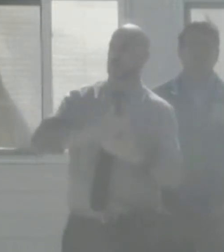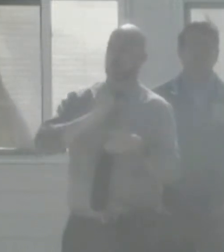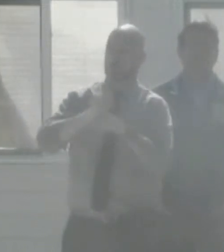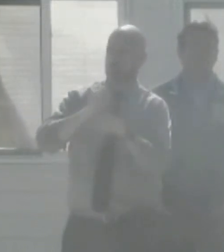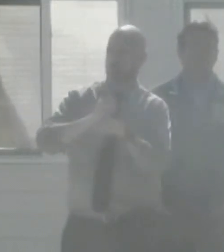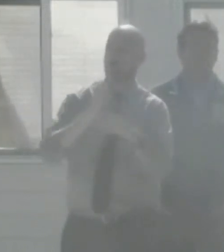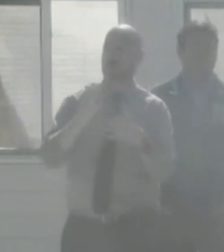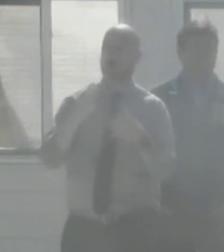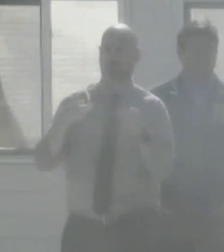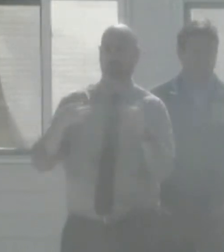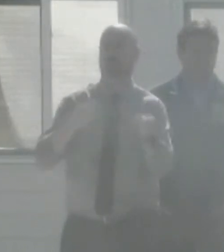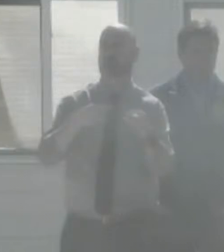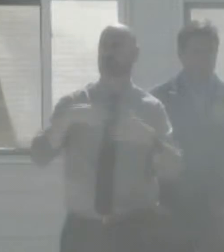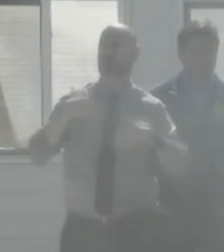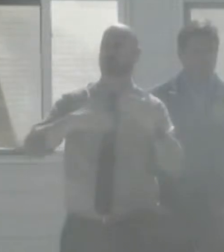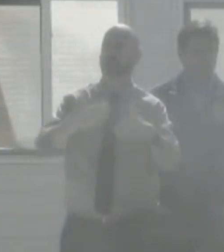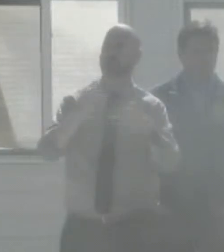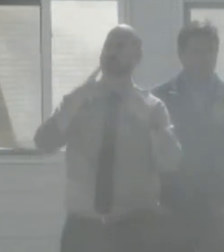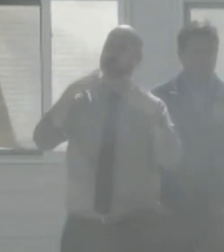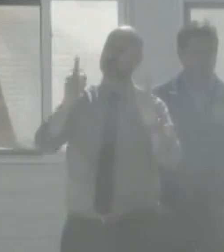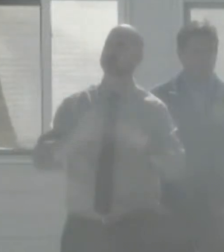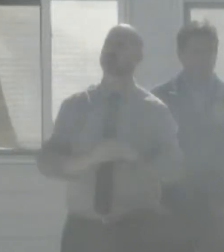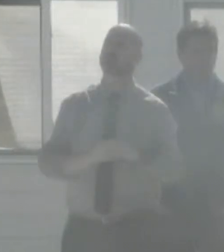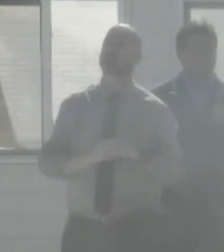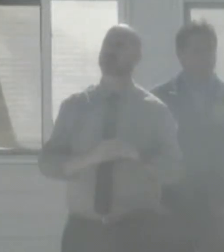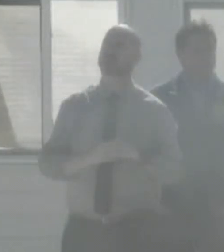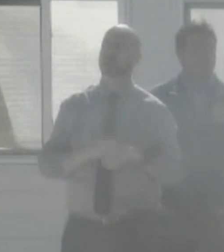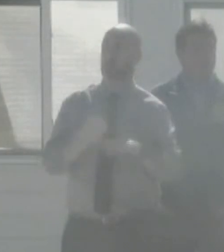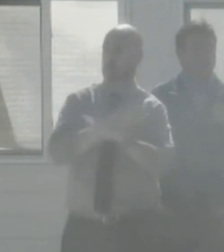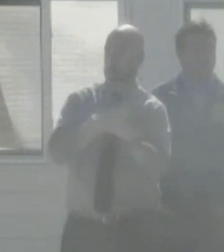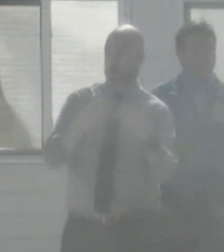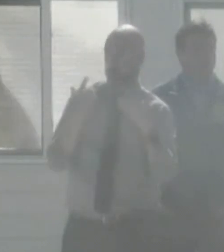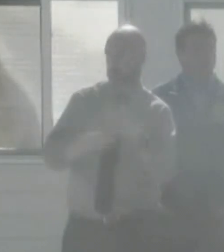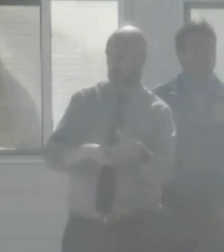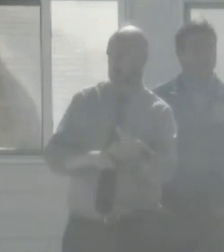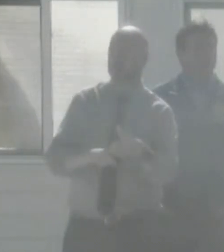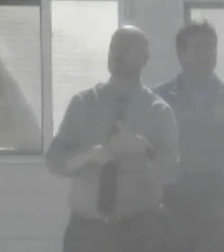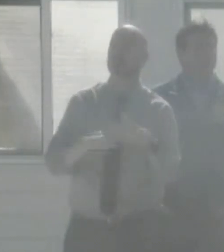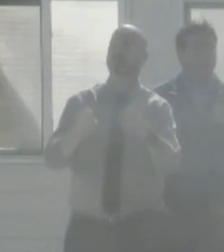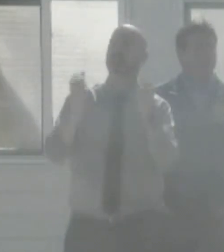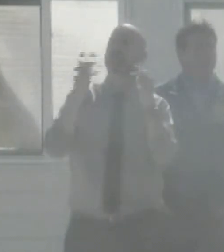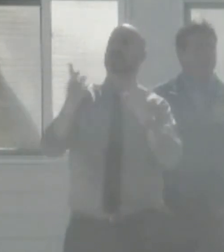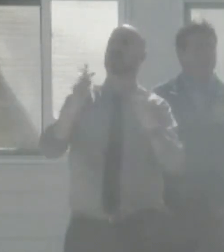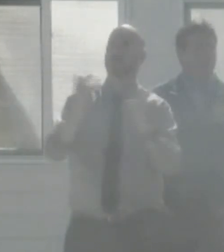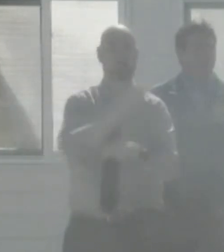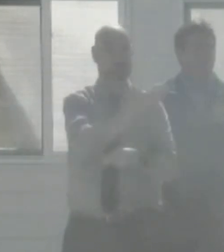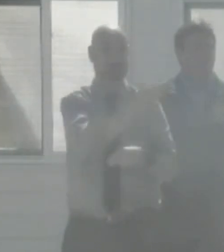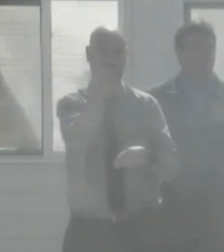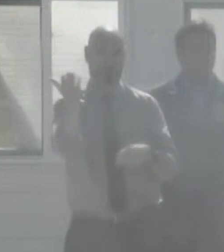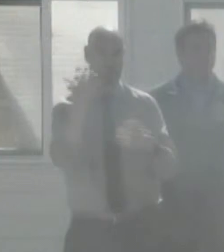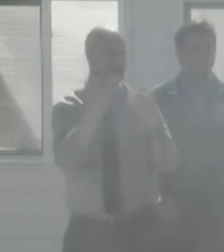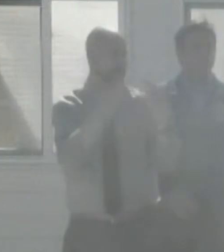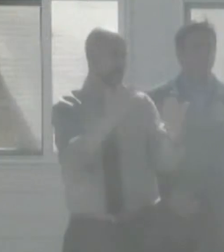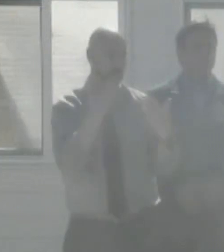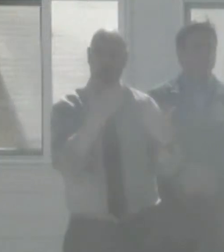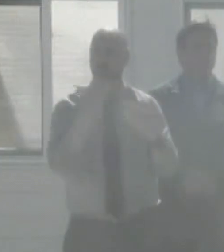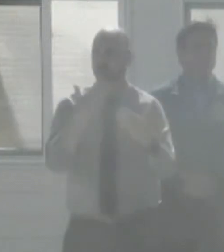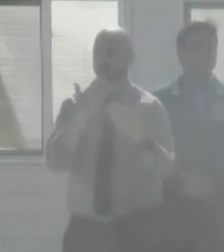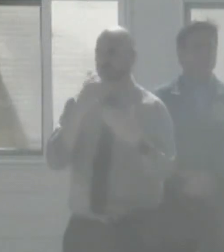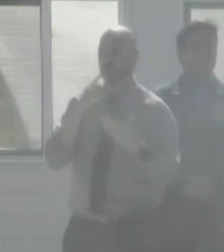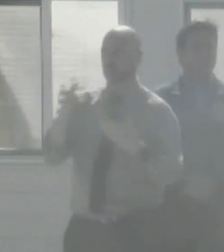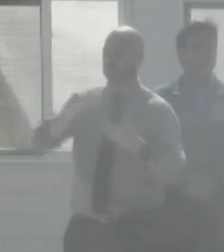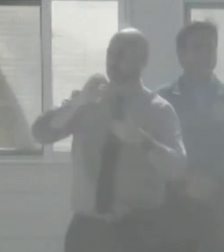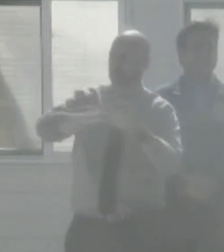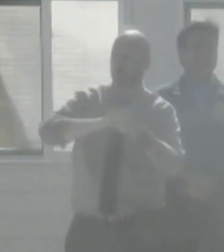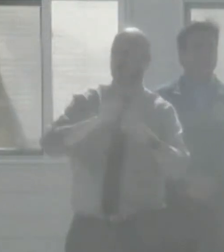more successful. Before I get started, there's a lot of people here that I want to thank that are the partners of the State Emergency Response Team. And as I